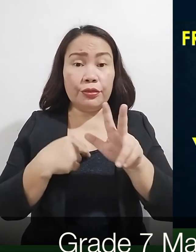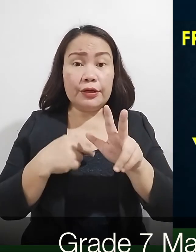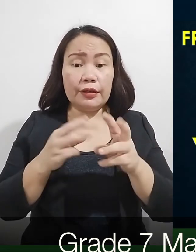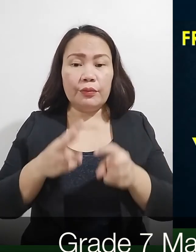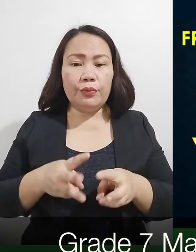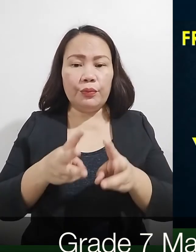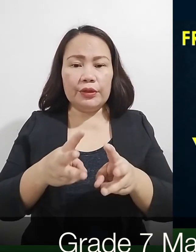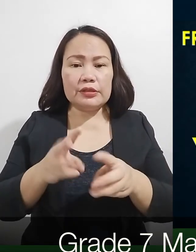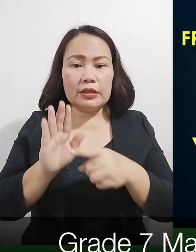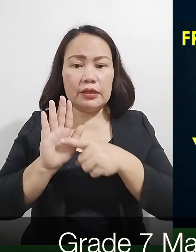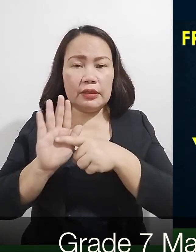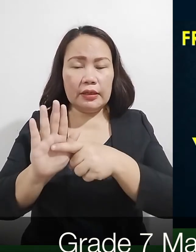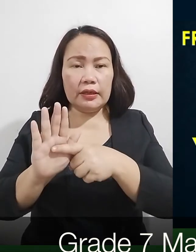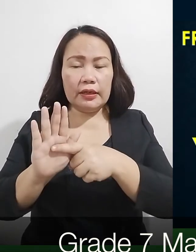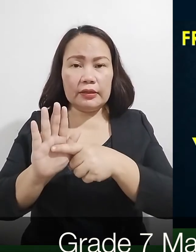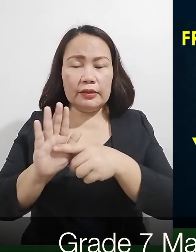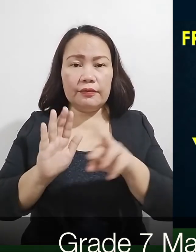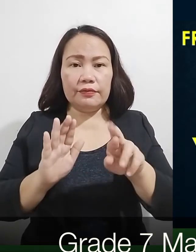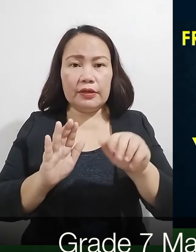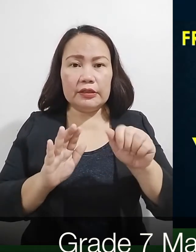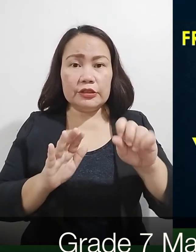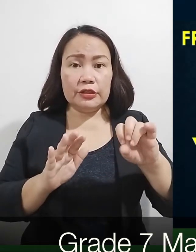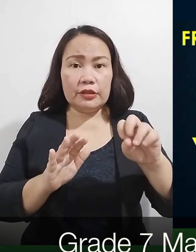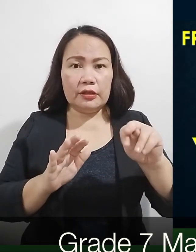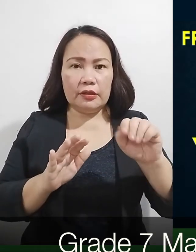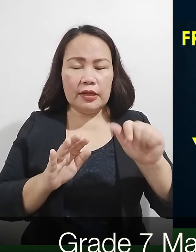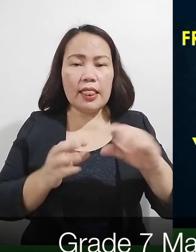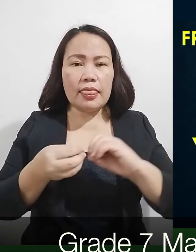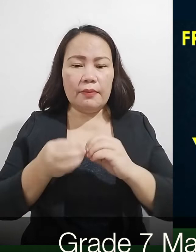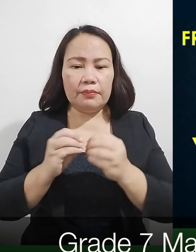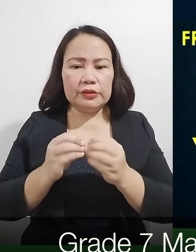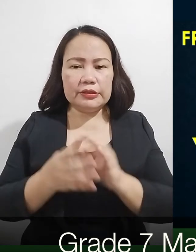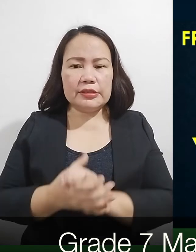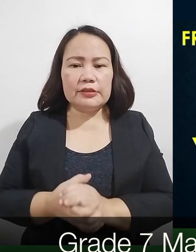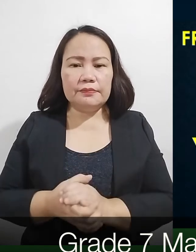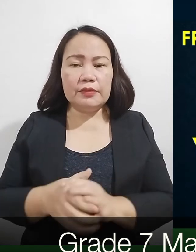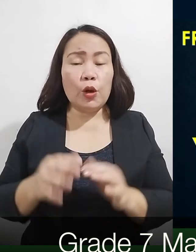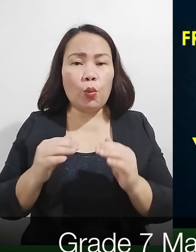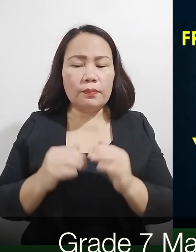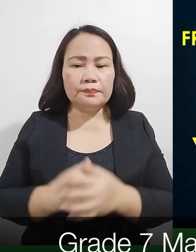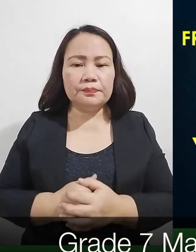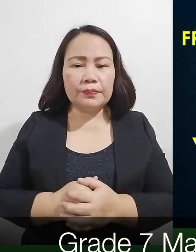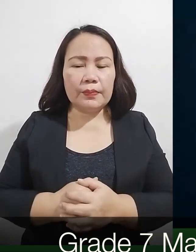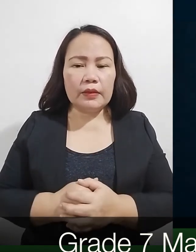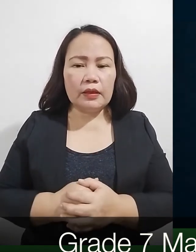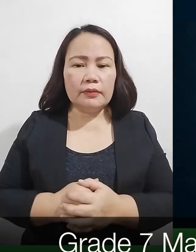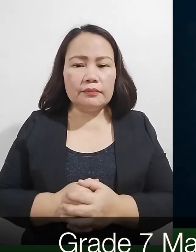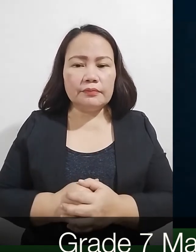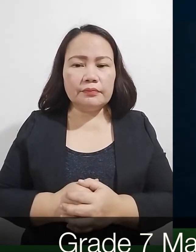ways in writing a negative rational number.